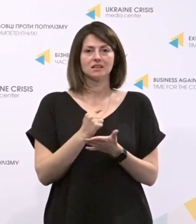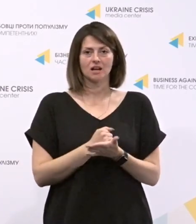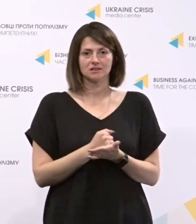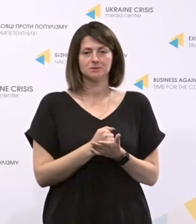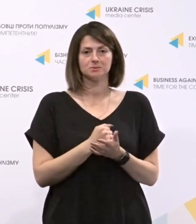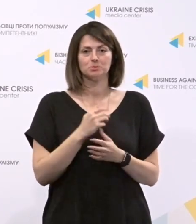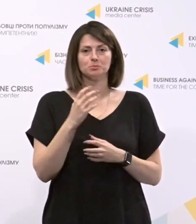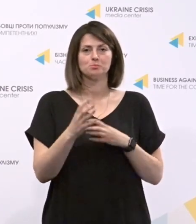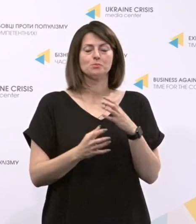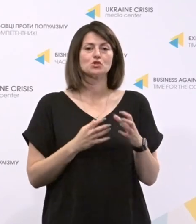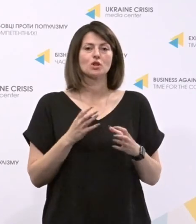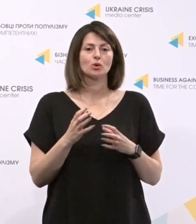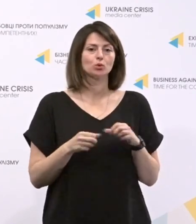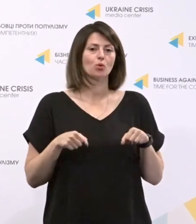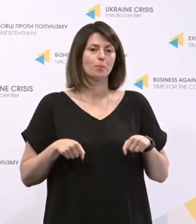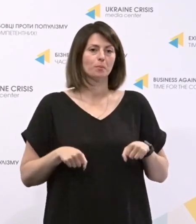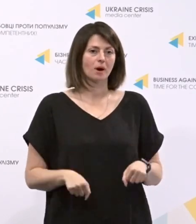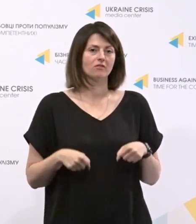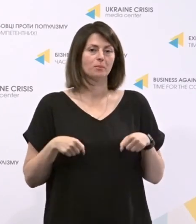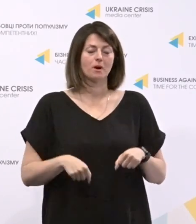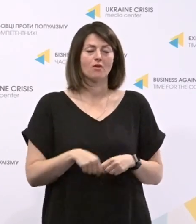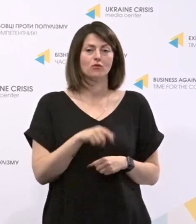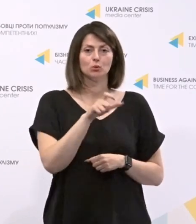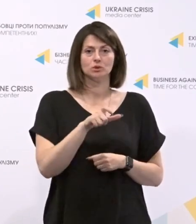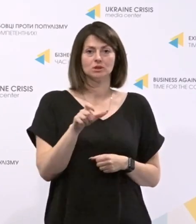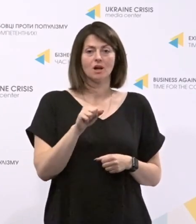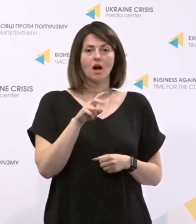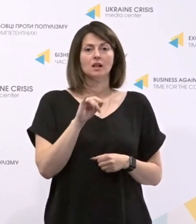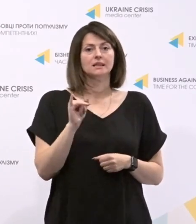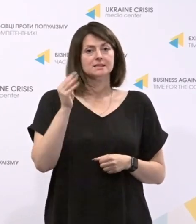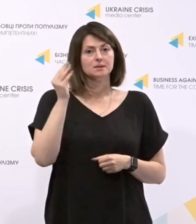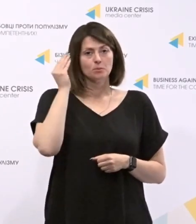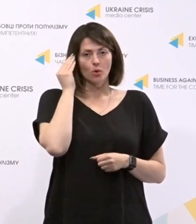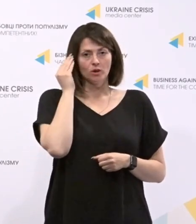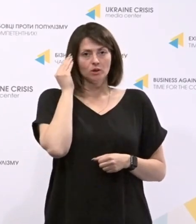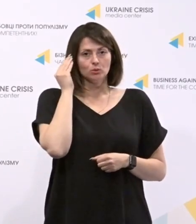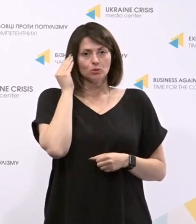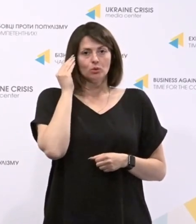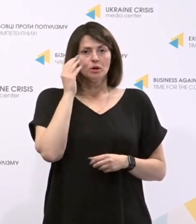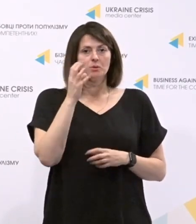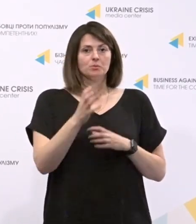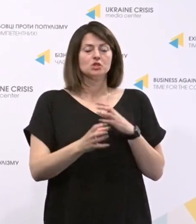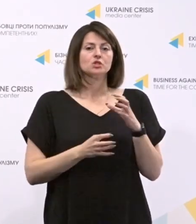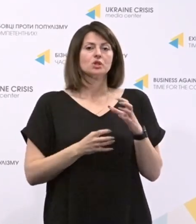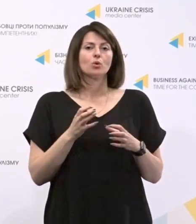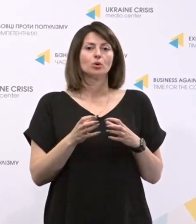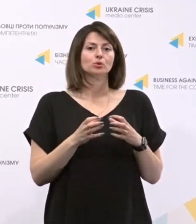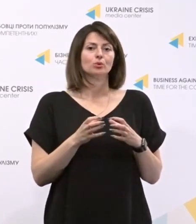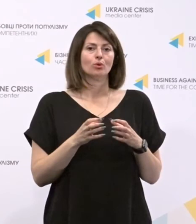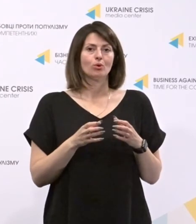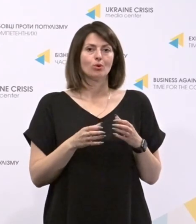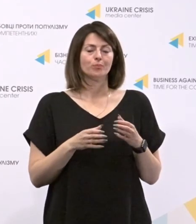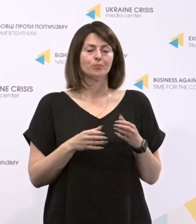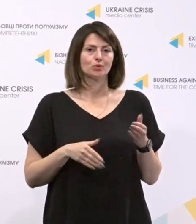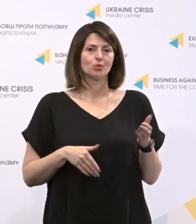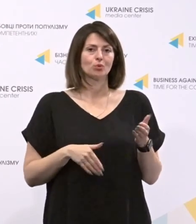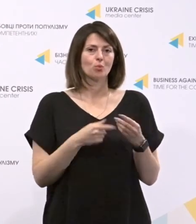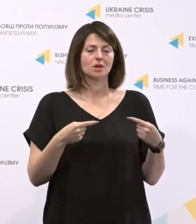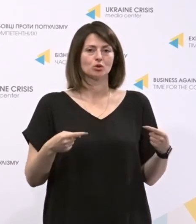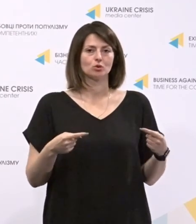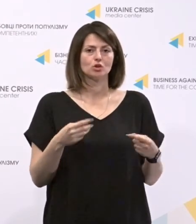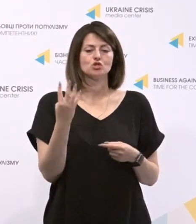from perspective of international humanitarian law, Geneva Convention 4,